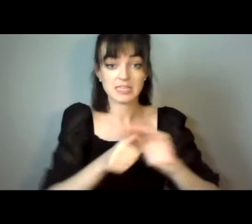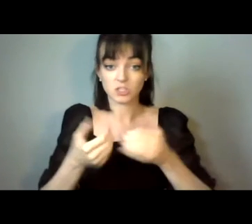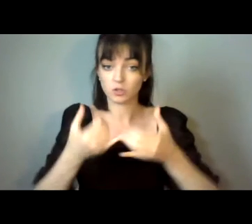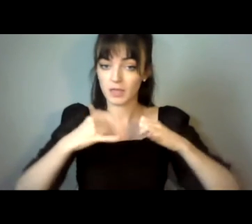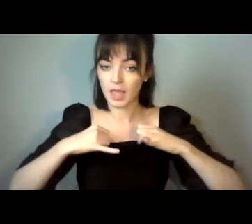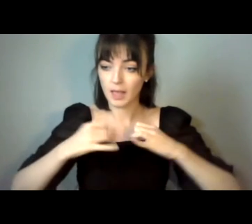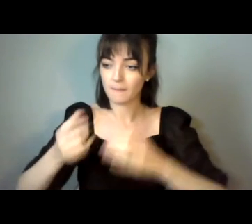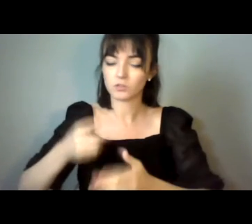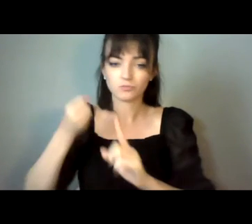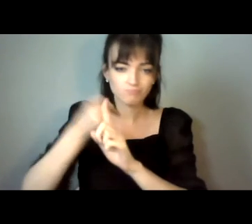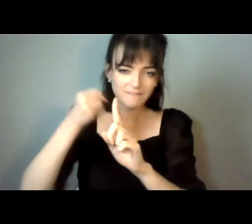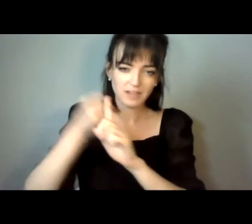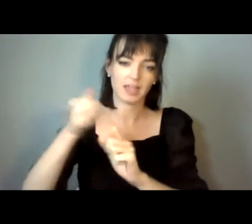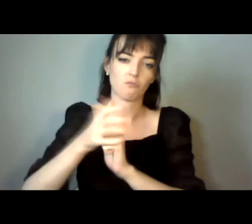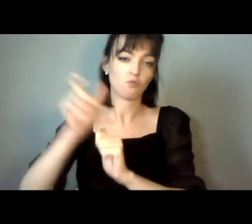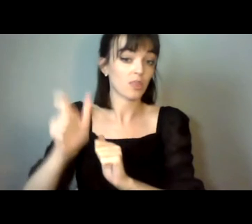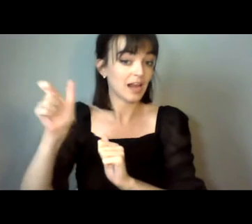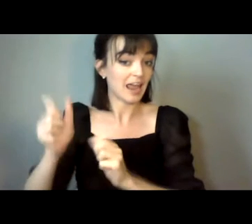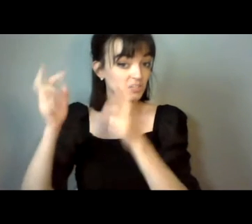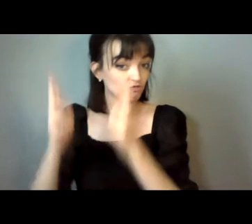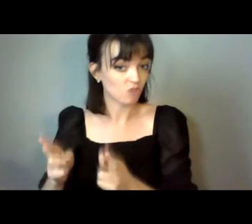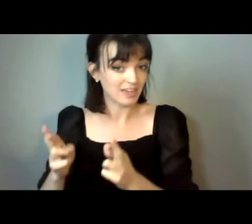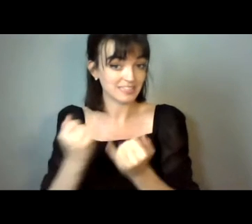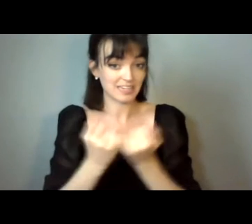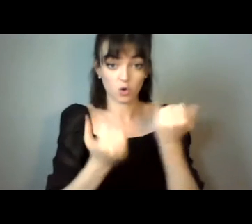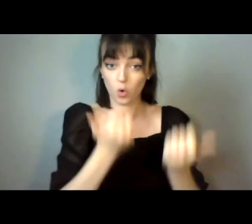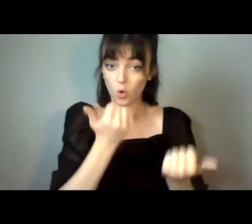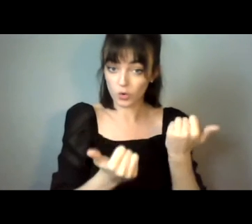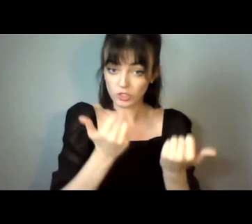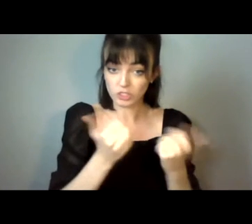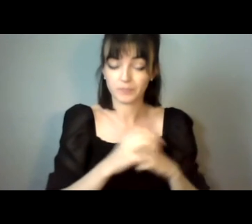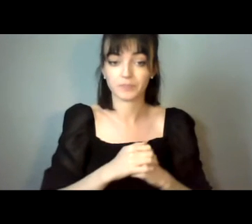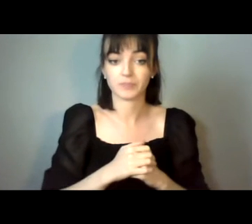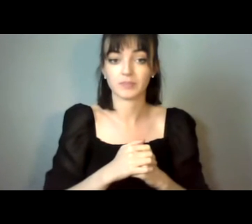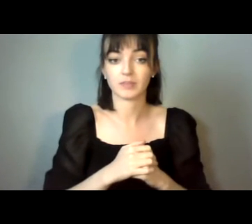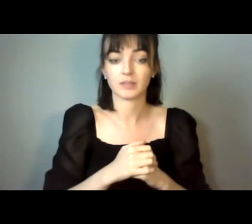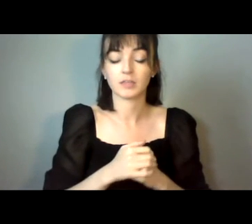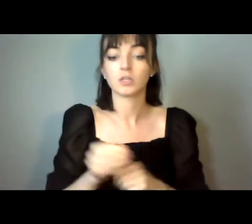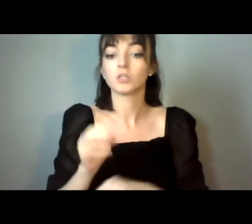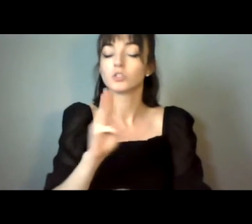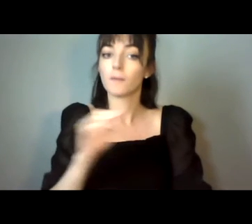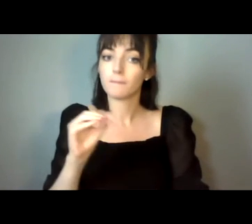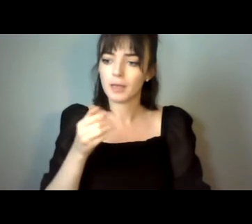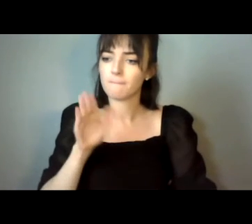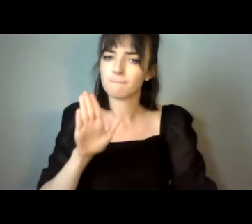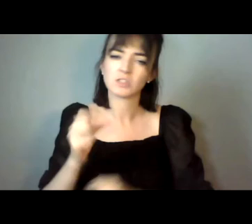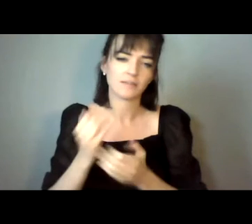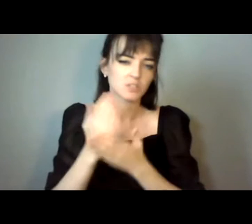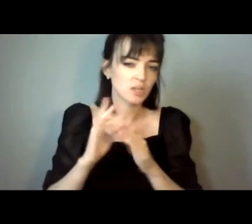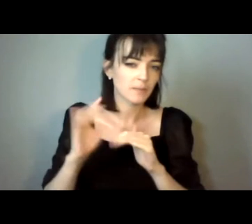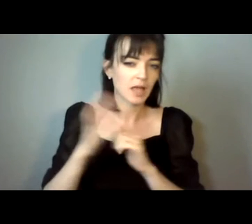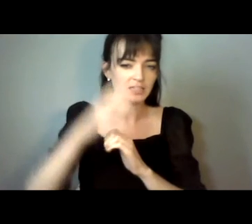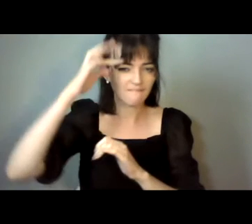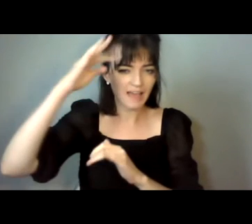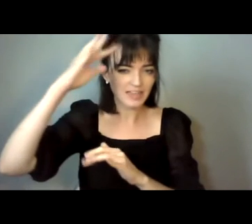client's rights in front of various authorities or in court. All POs of PO score have some kind of academic degree from a university